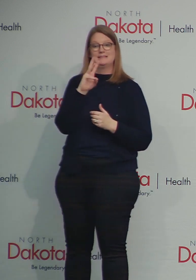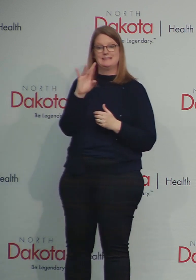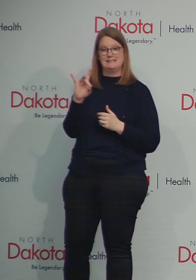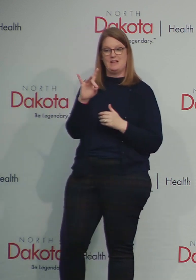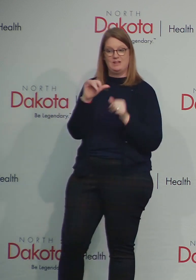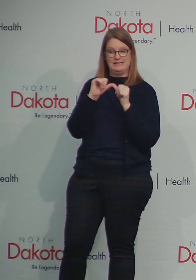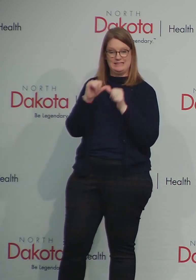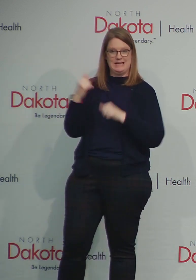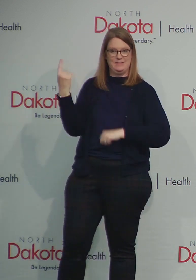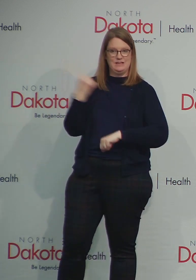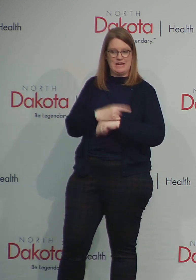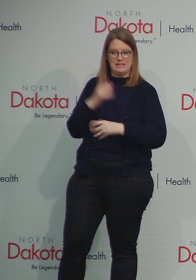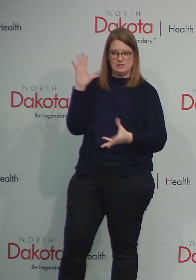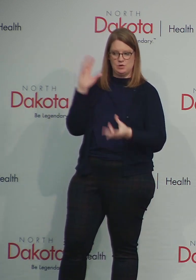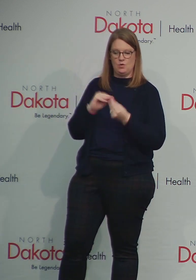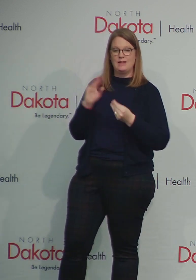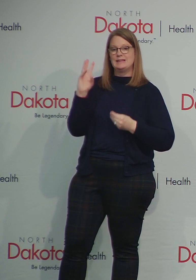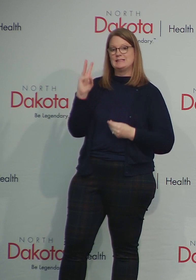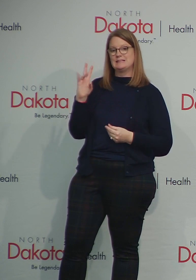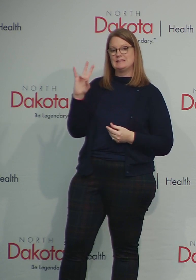consecutive days, totaling